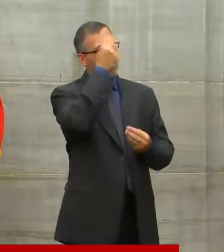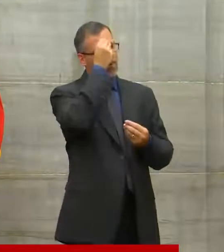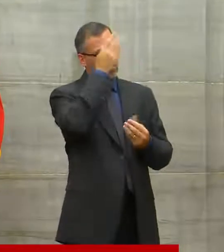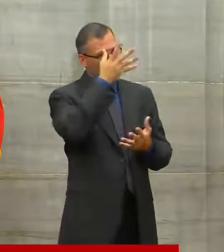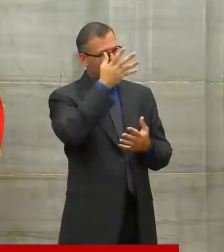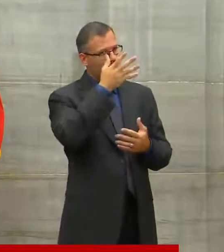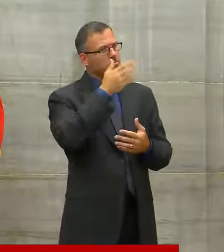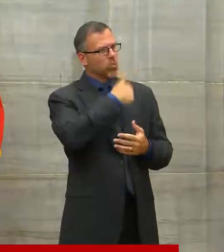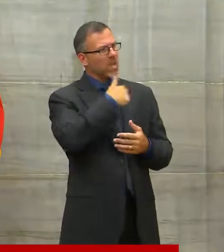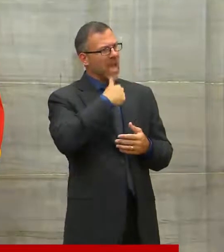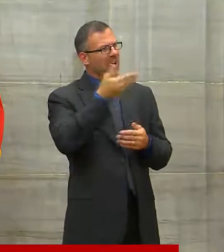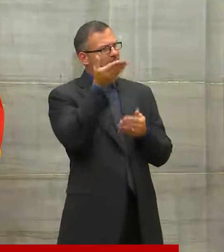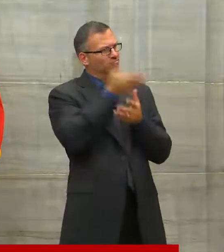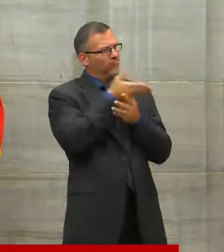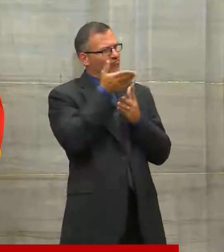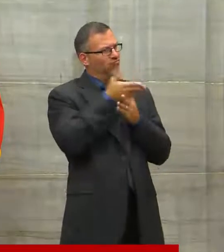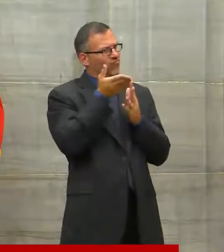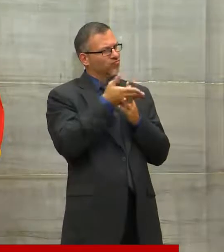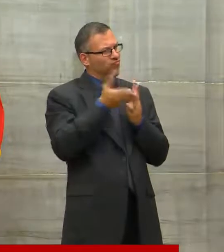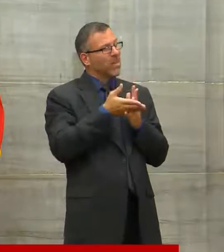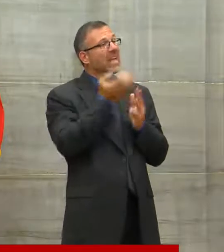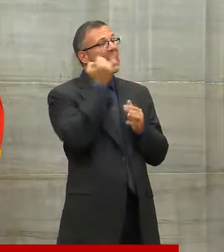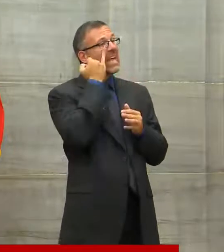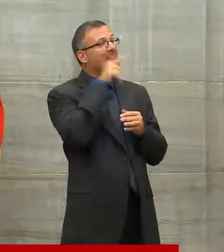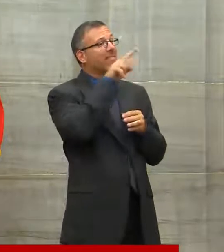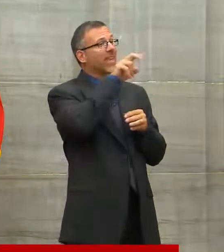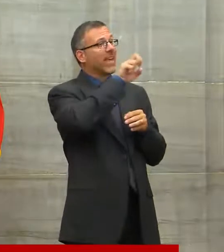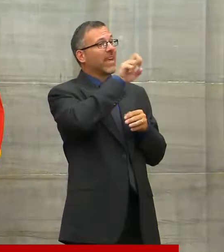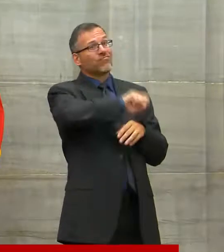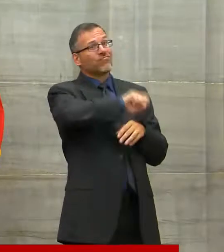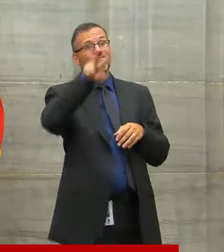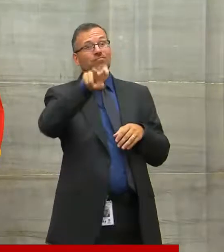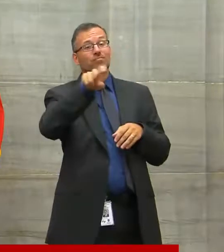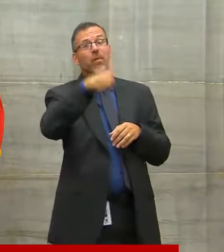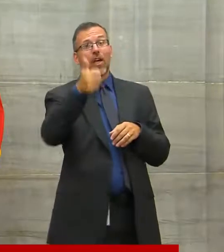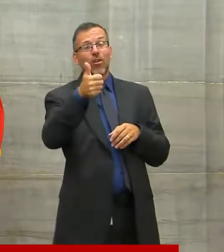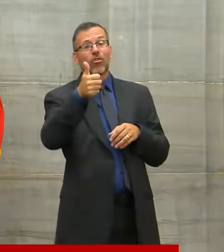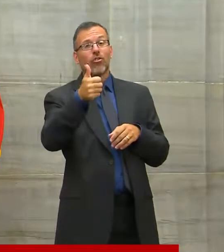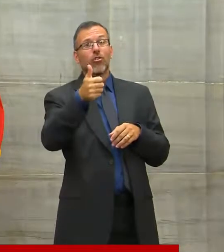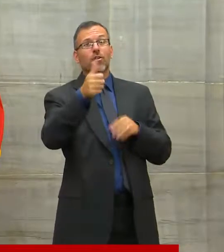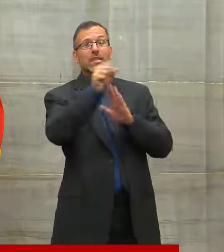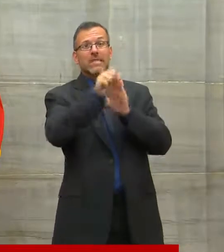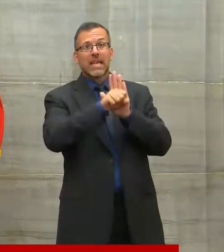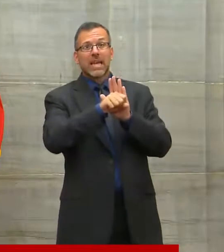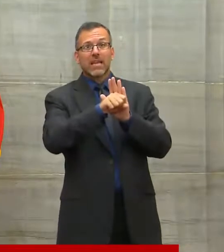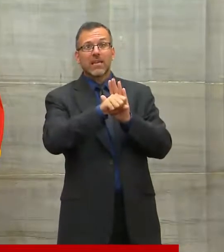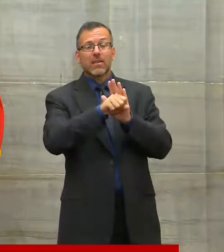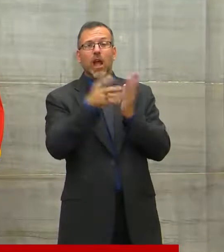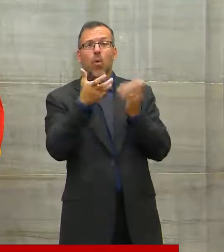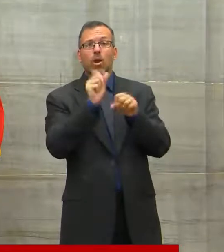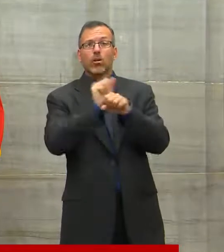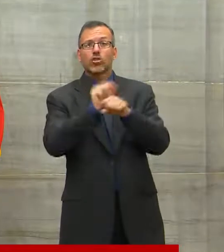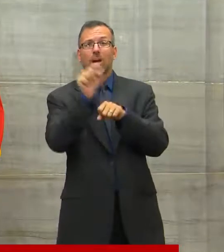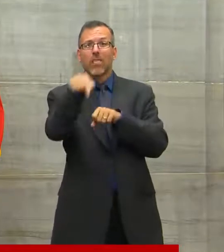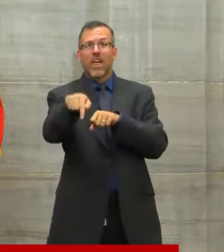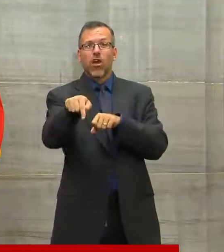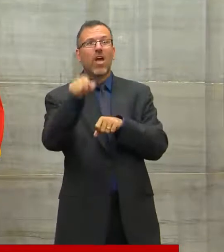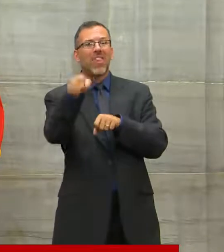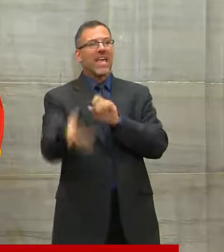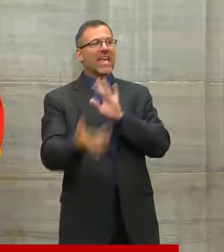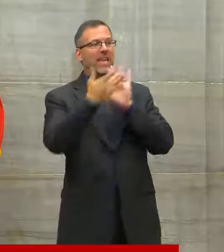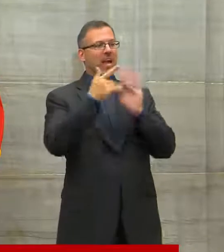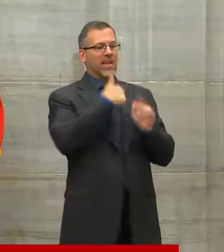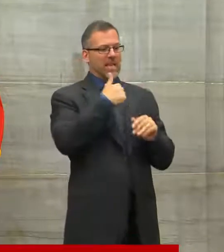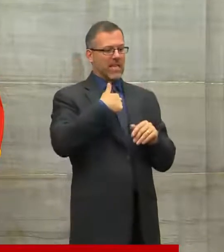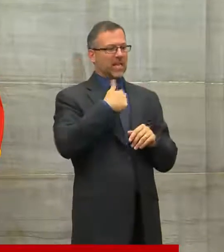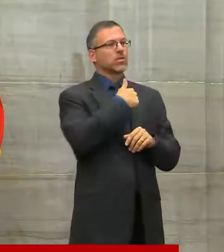And then if somebody goes somewhere else and they try that, then obviously they contact the state of Tennessee and we're able to furnish that information for them.